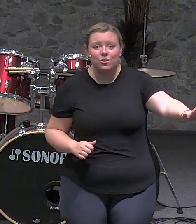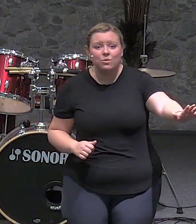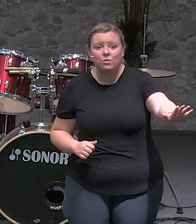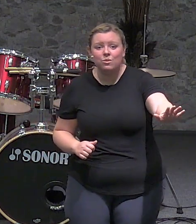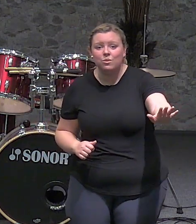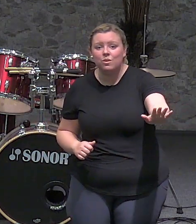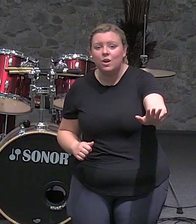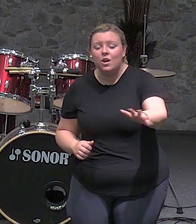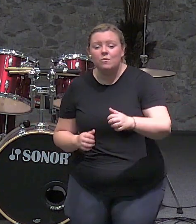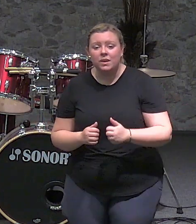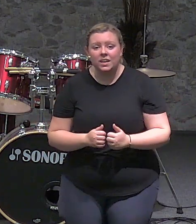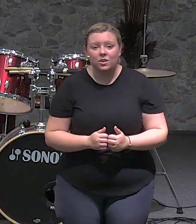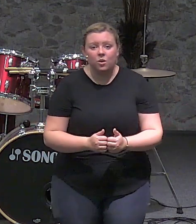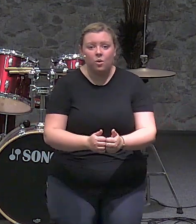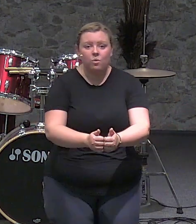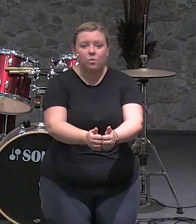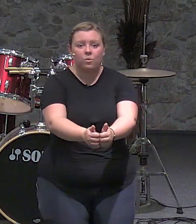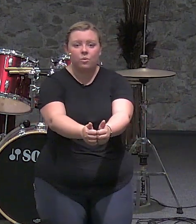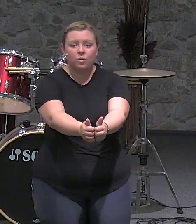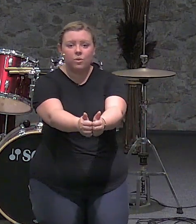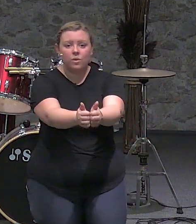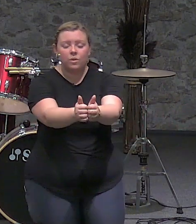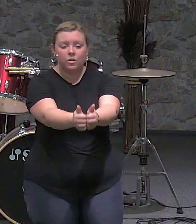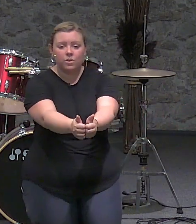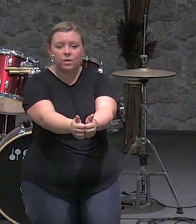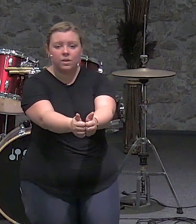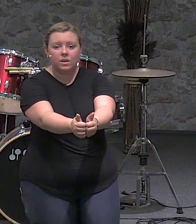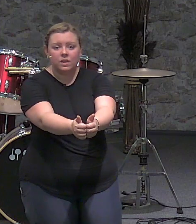Wherever you may go.